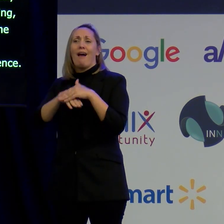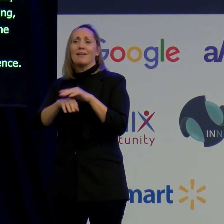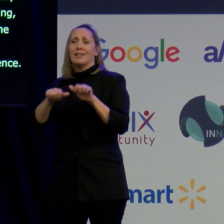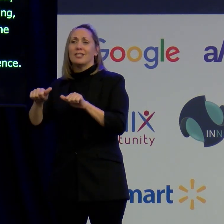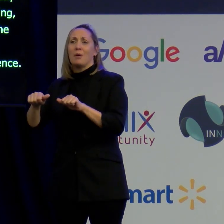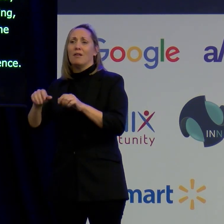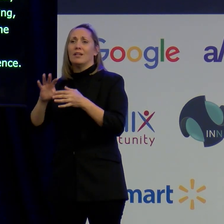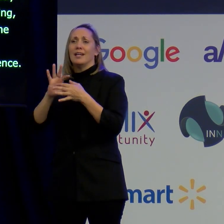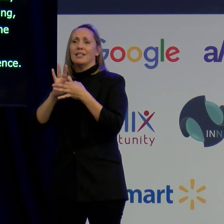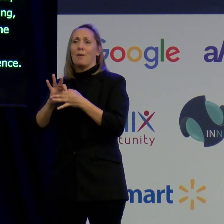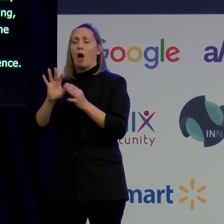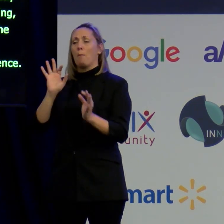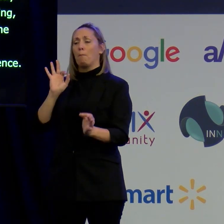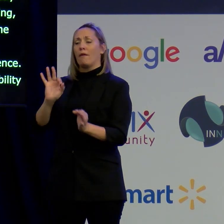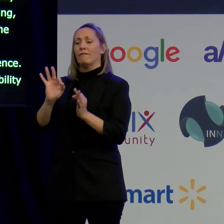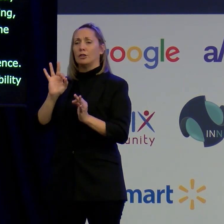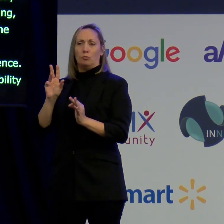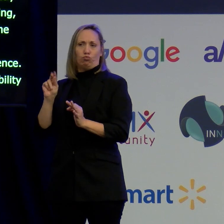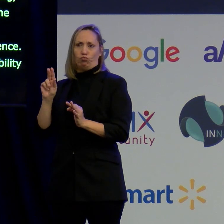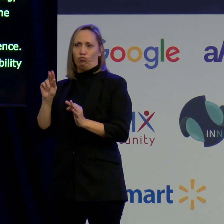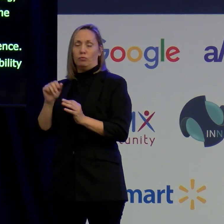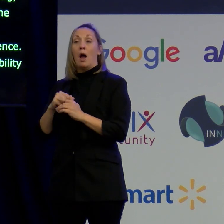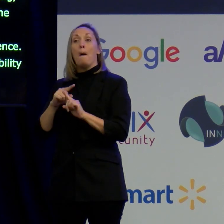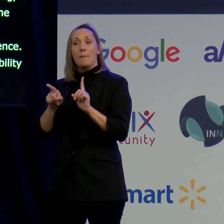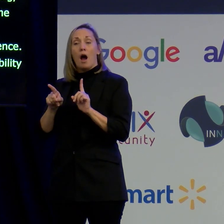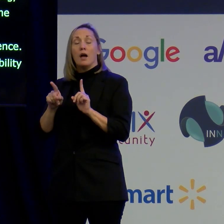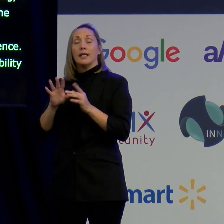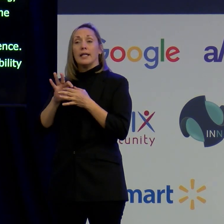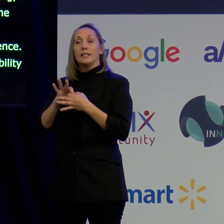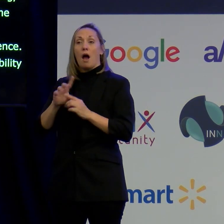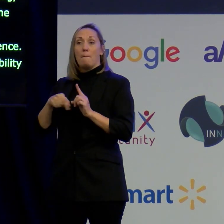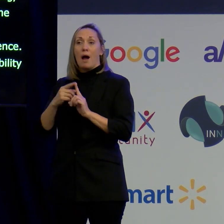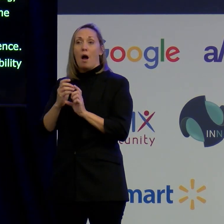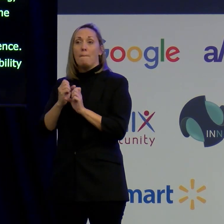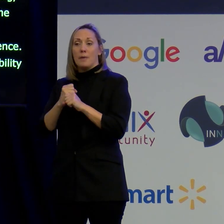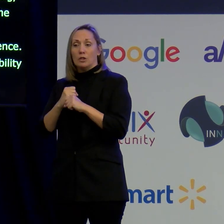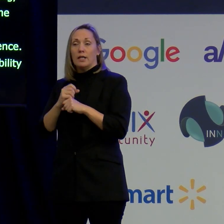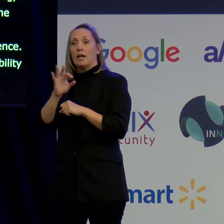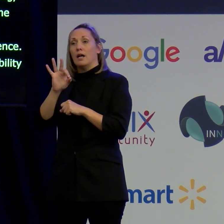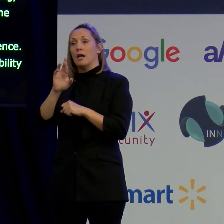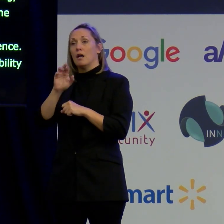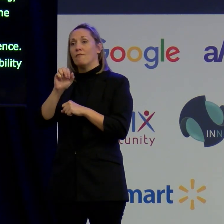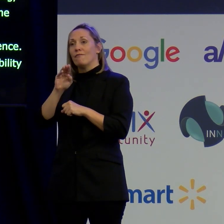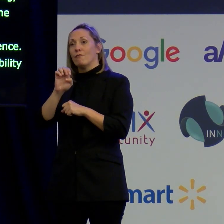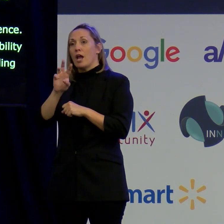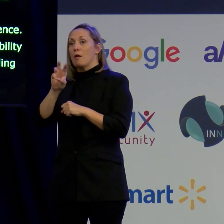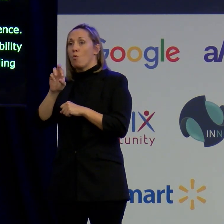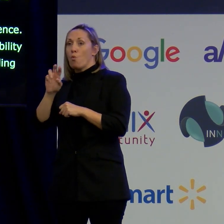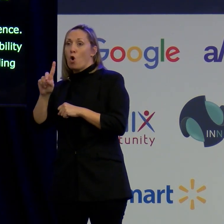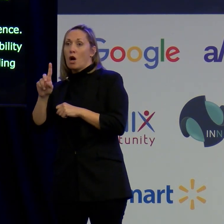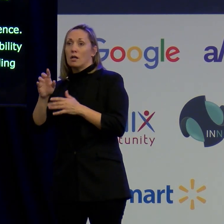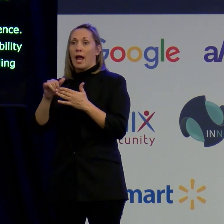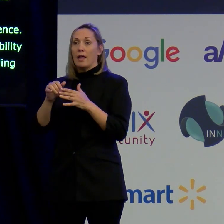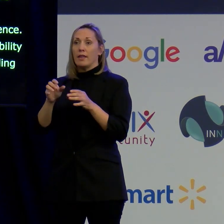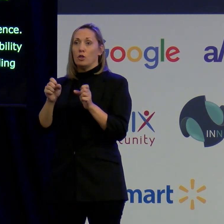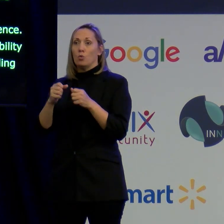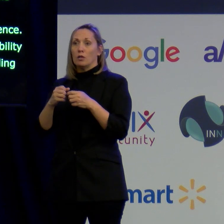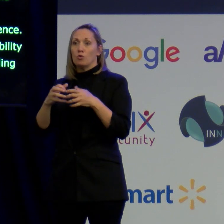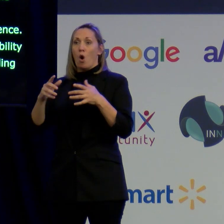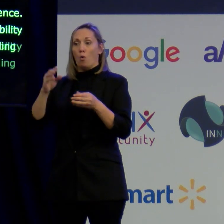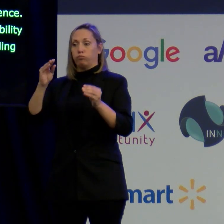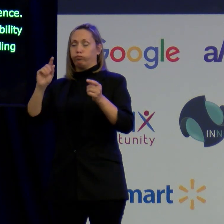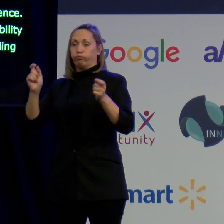is about perfection. But it is about building a framework that scales. And over the last 7, nearly